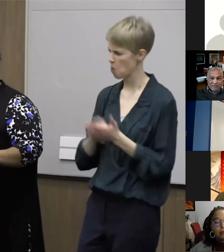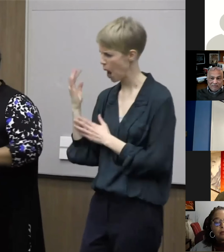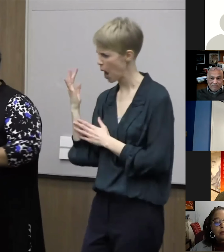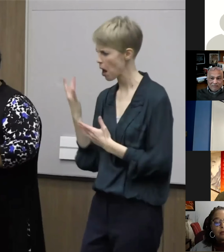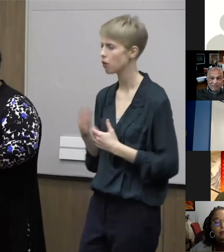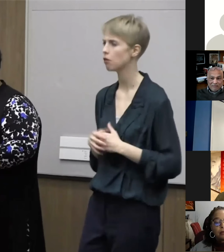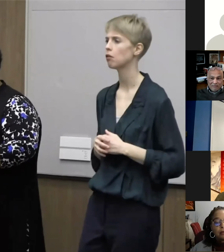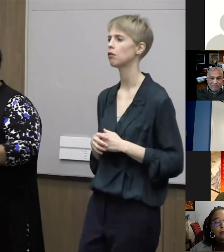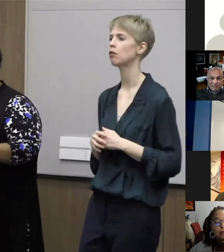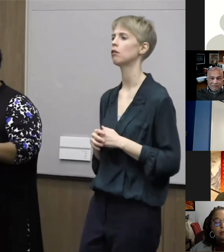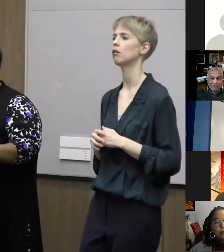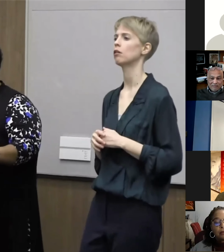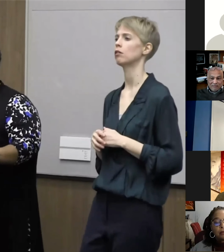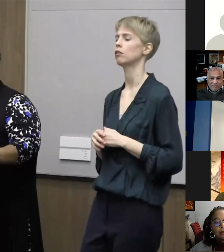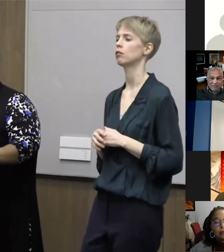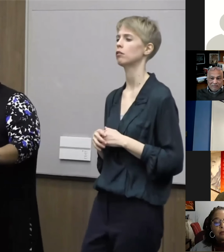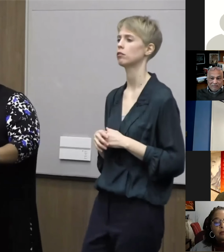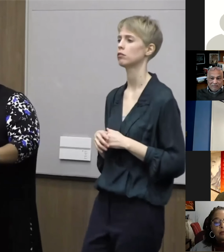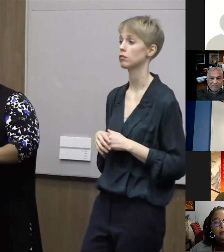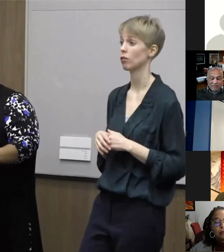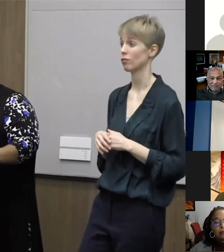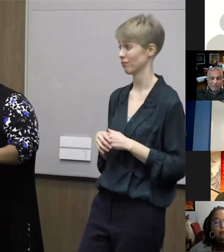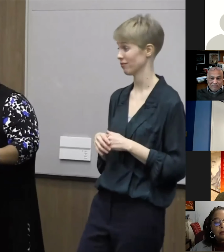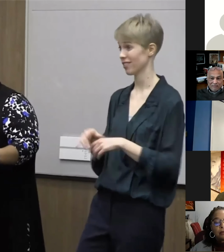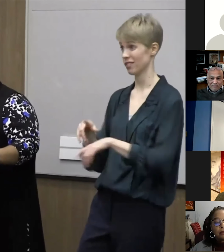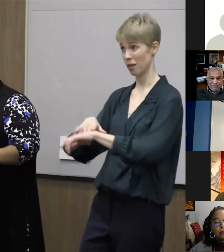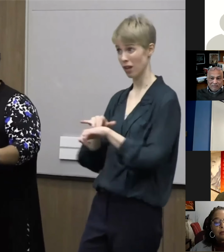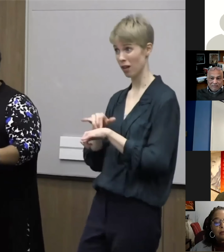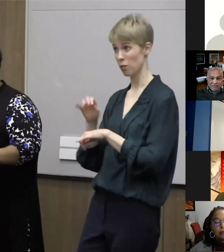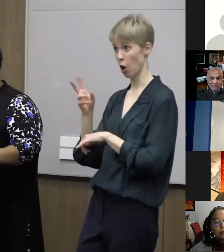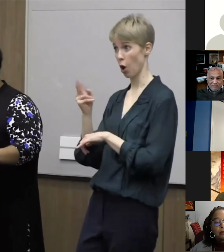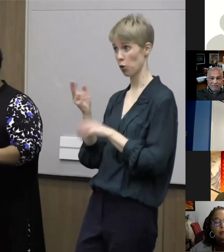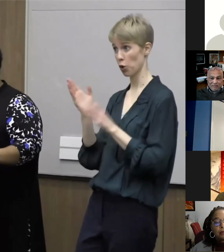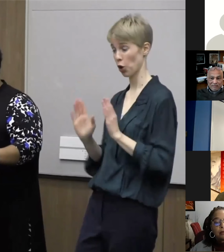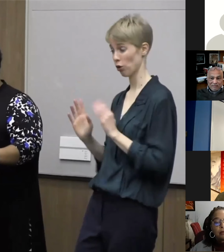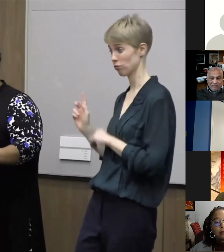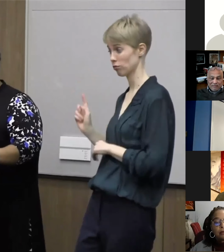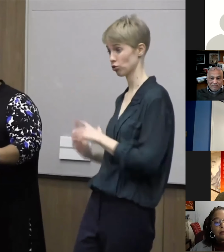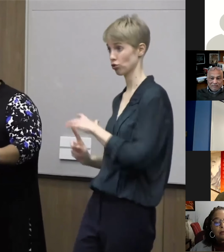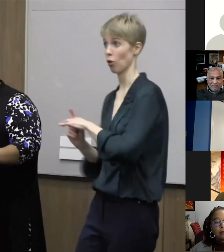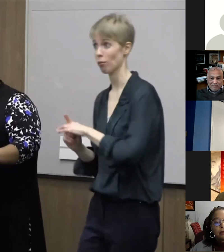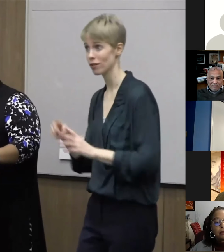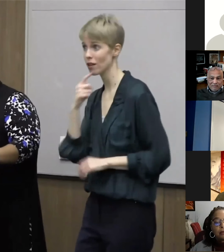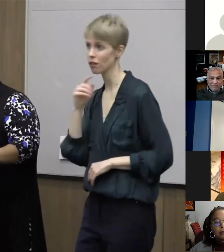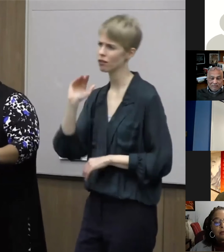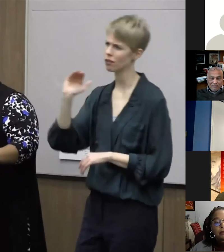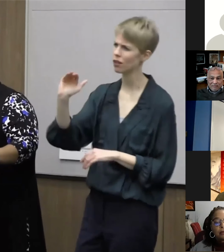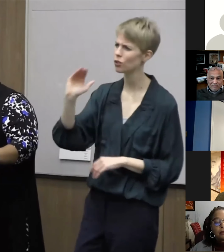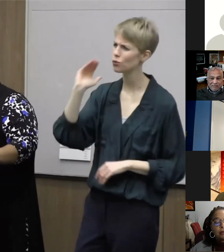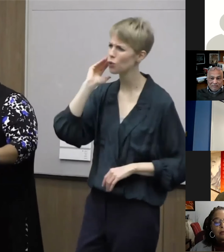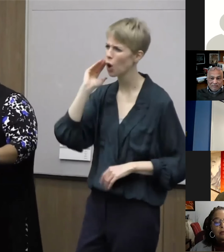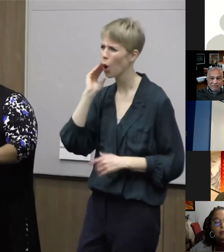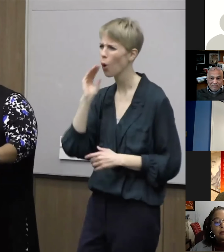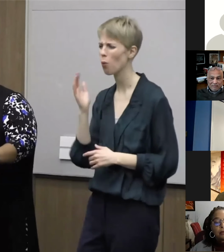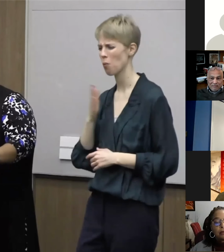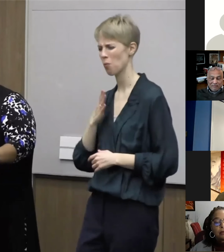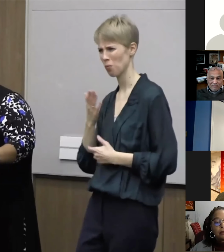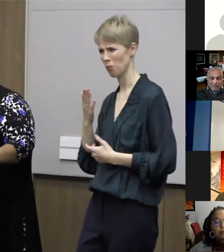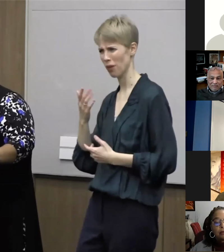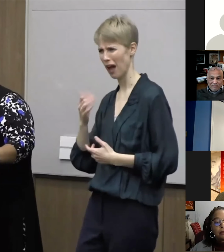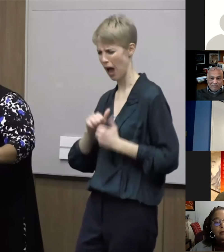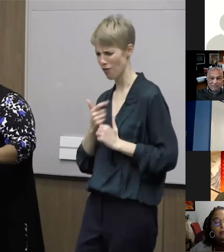quit talking, the plantation owner came and said to me, "Fannie Lou, do you know, did Pap tell you what I said?"